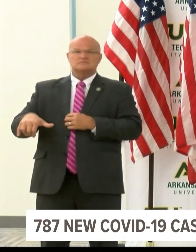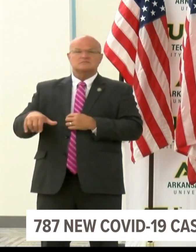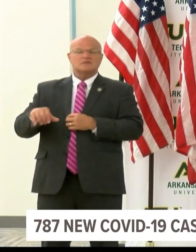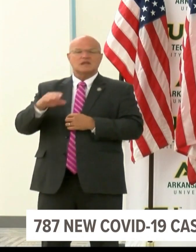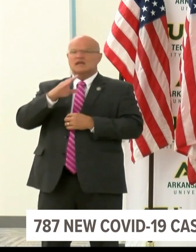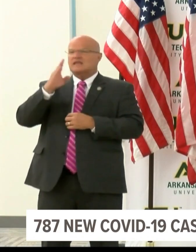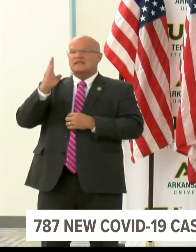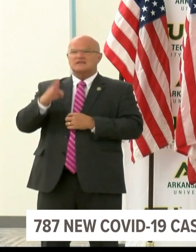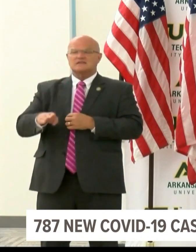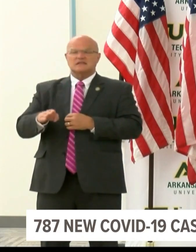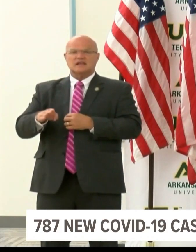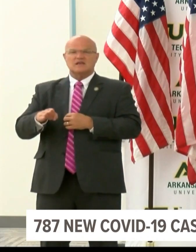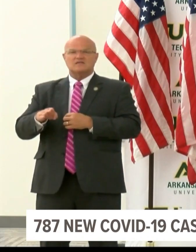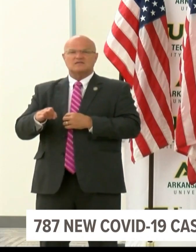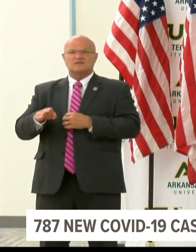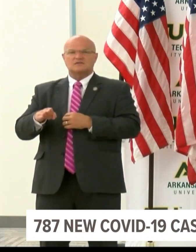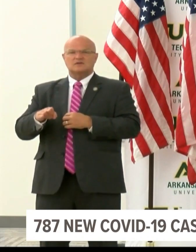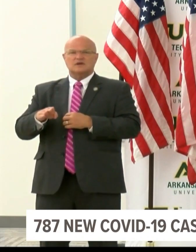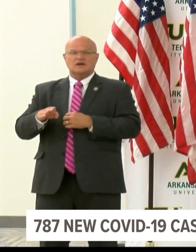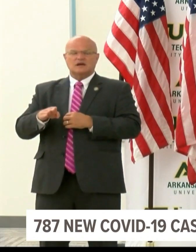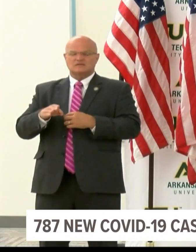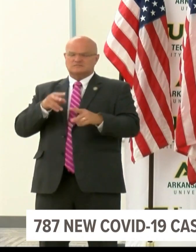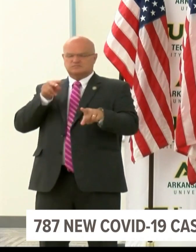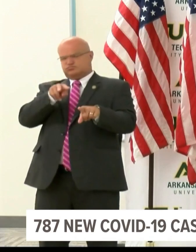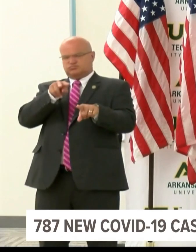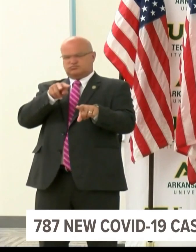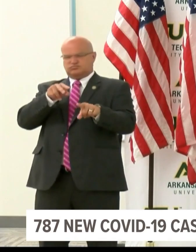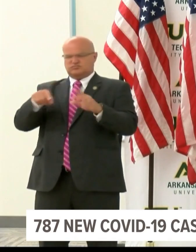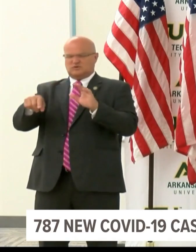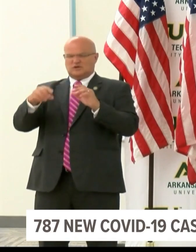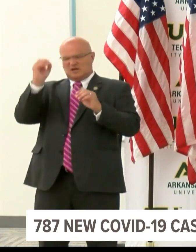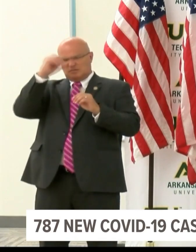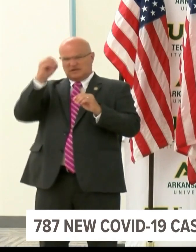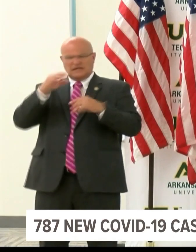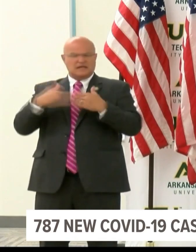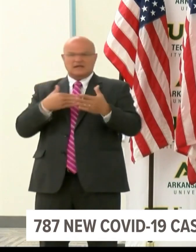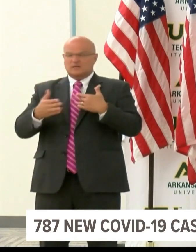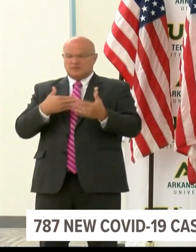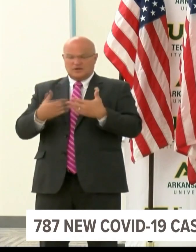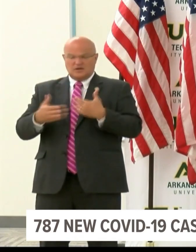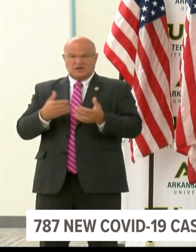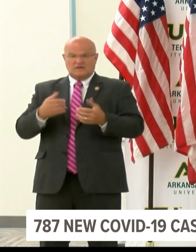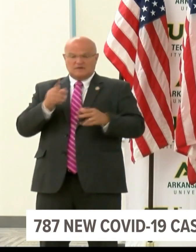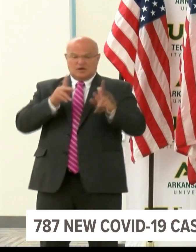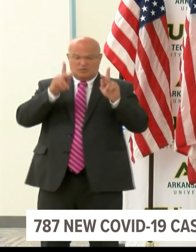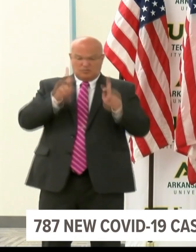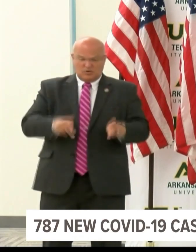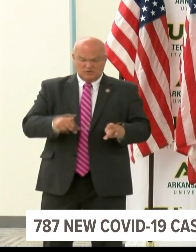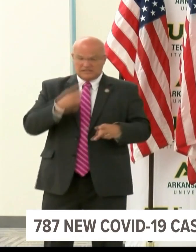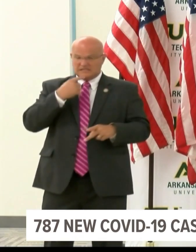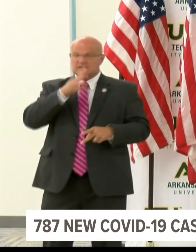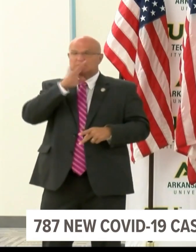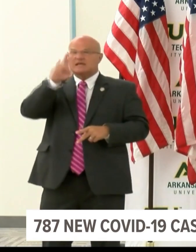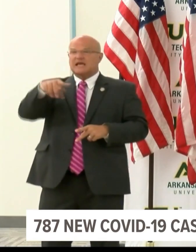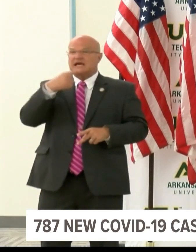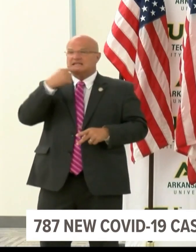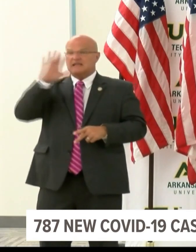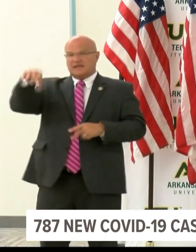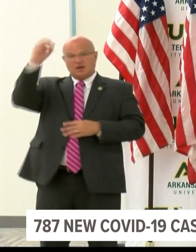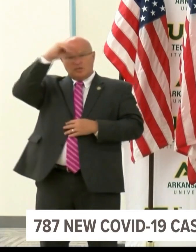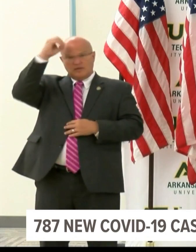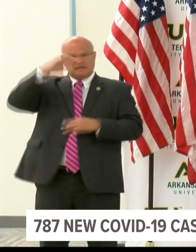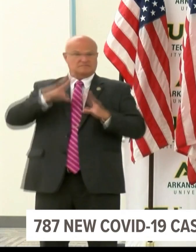There's never a unanimity of opinion, but I love it whenever somebody, whether it's Dr. Romero or otherwise, speak out and states their